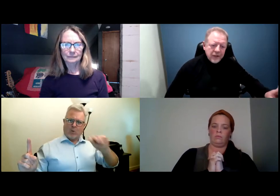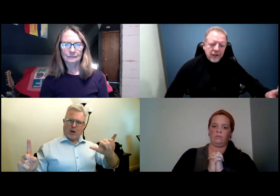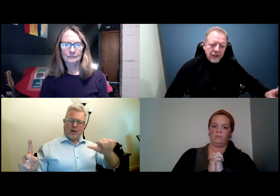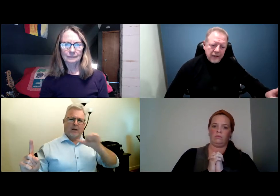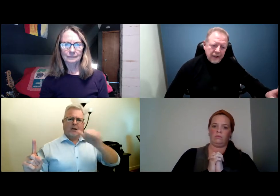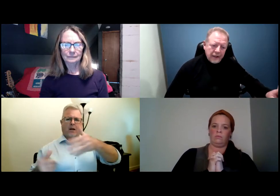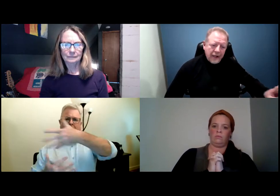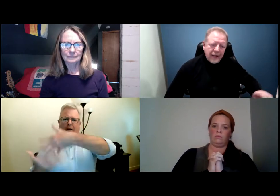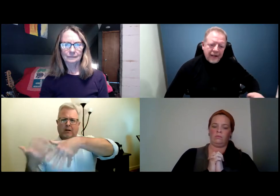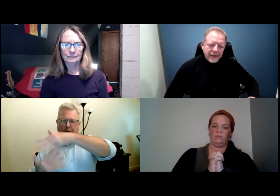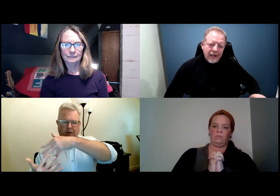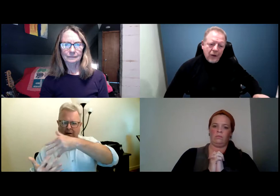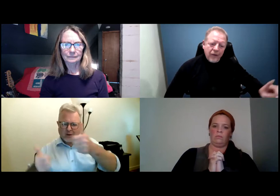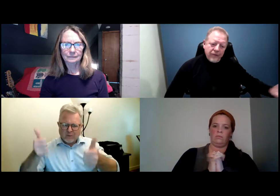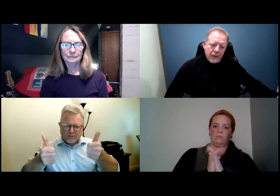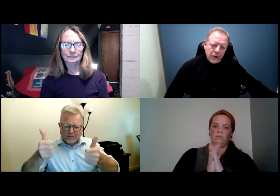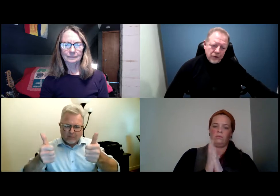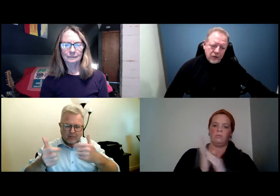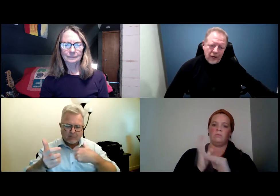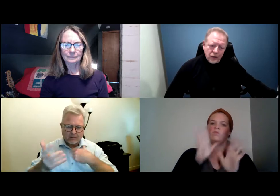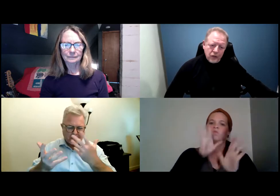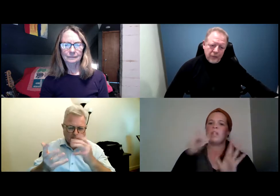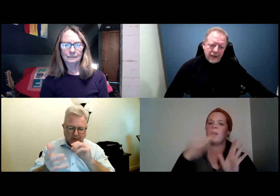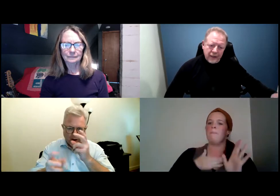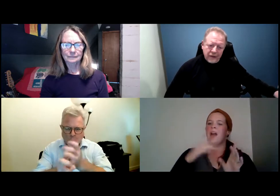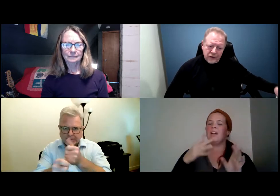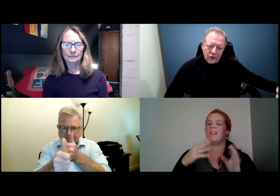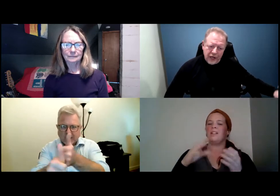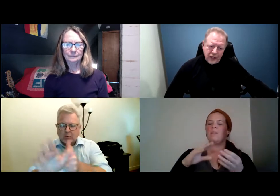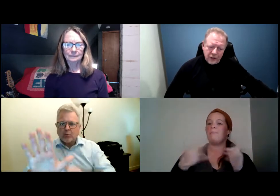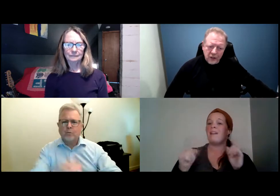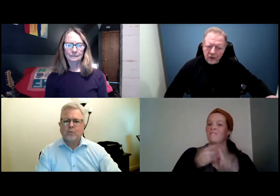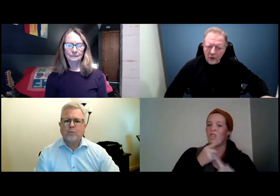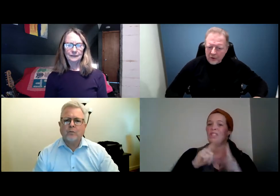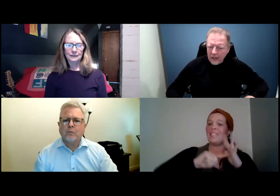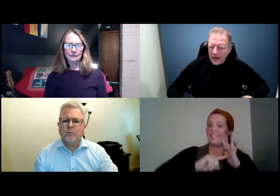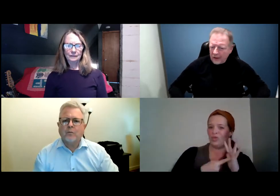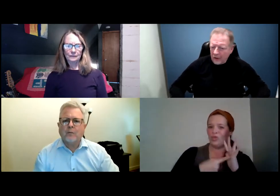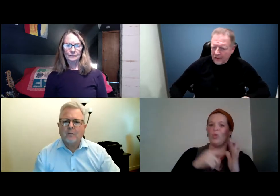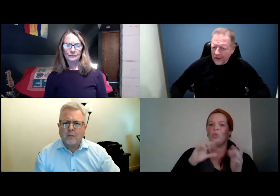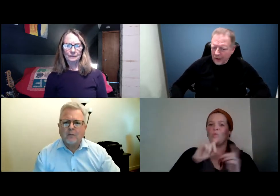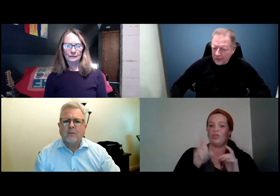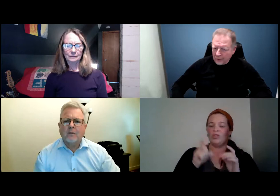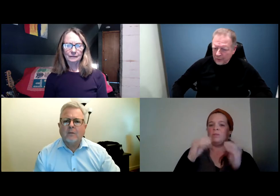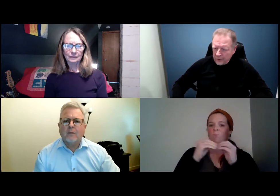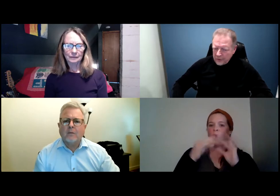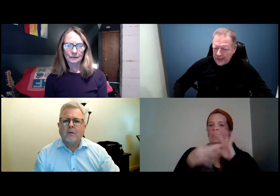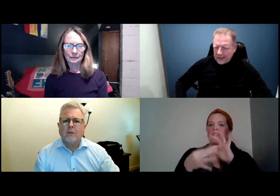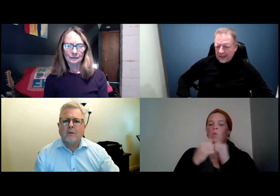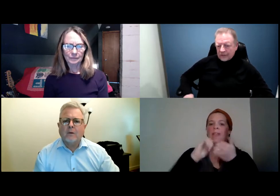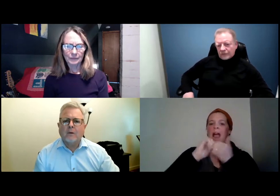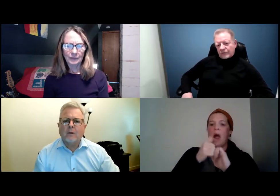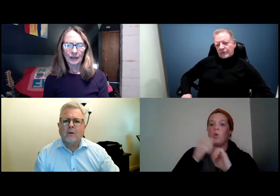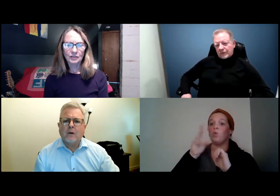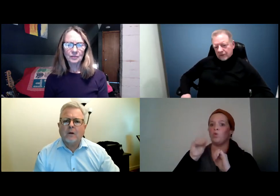themselves and that they need to stay away from that person, so they should be in their association? So it was kind of hard to follow you when you were saying